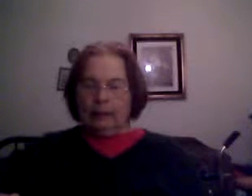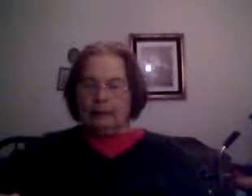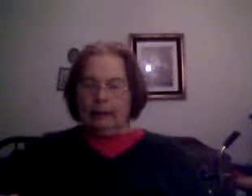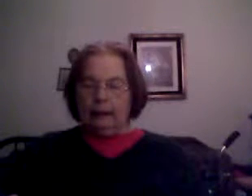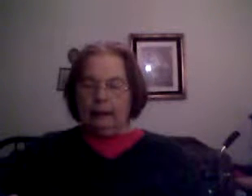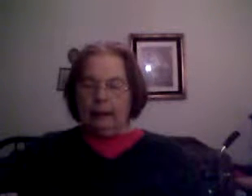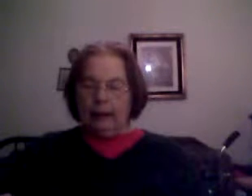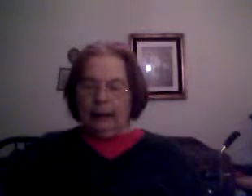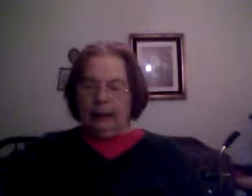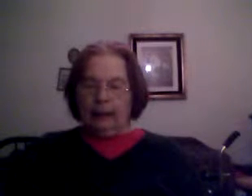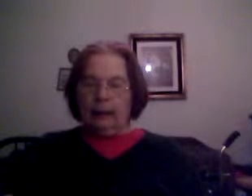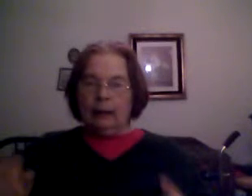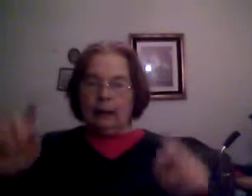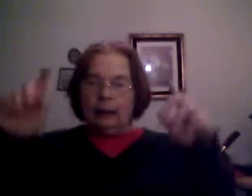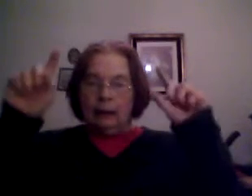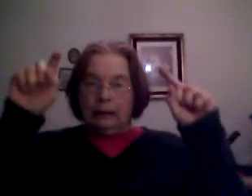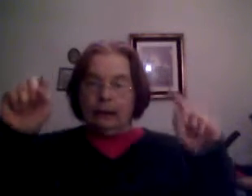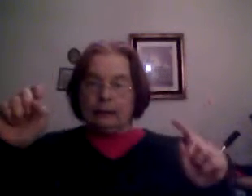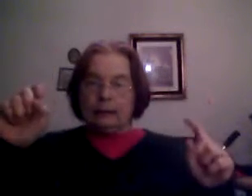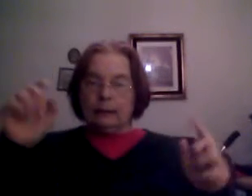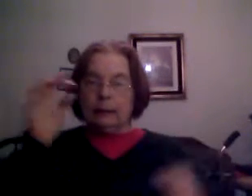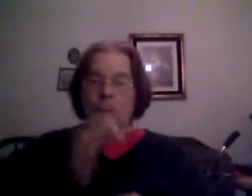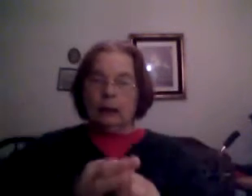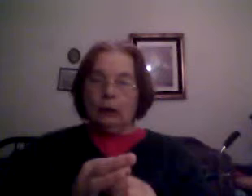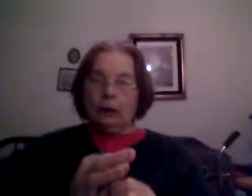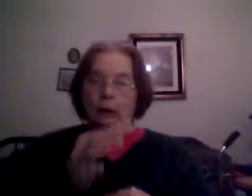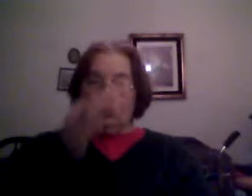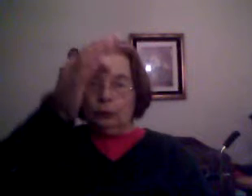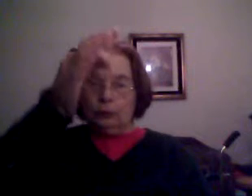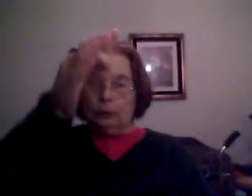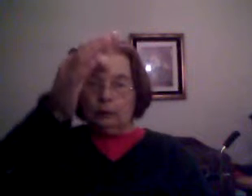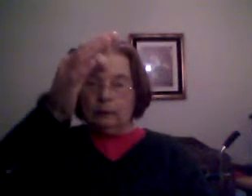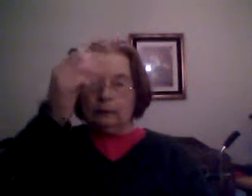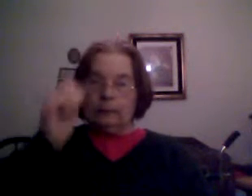Let's take a test tube.